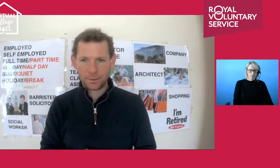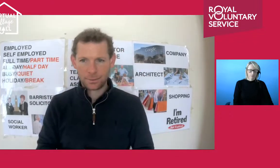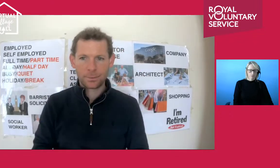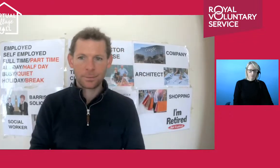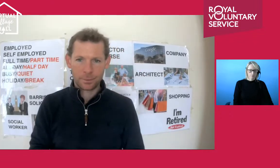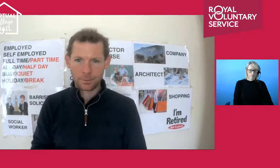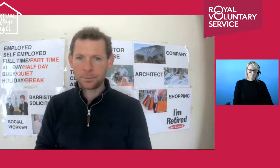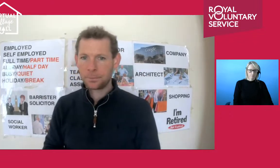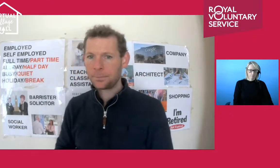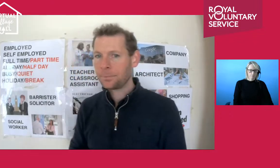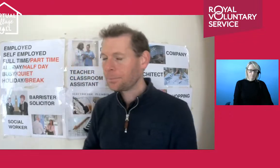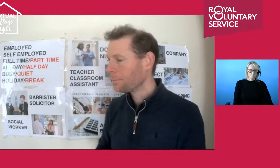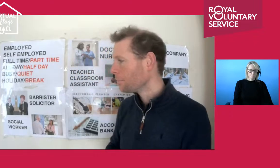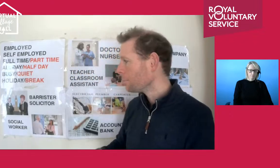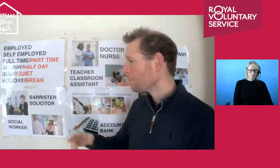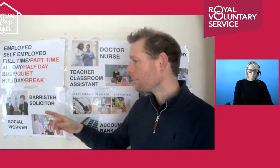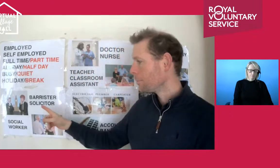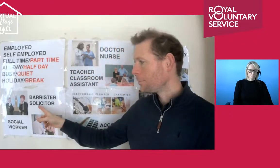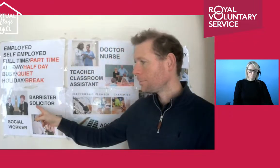barrister,